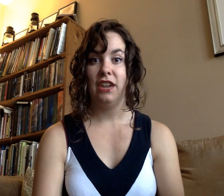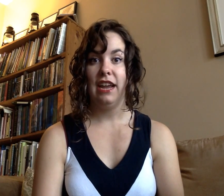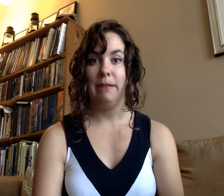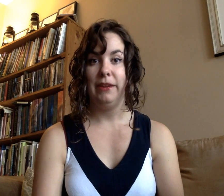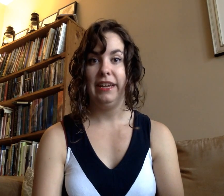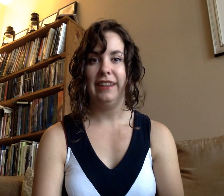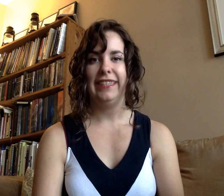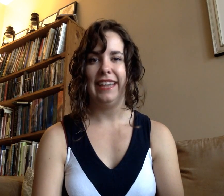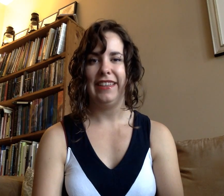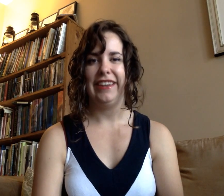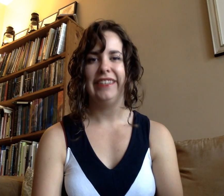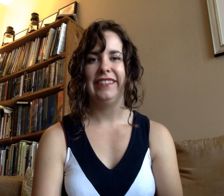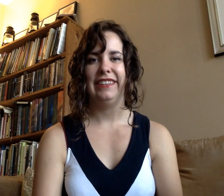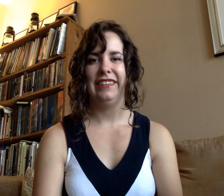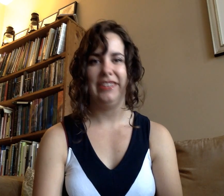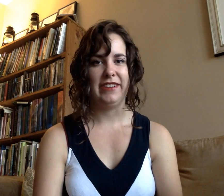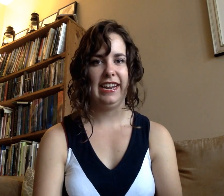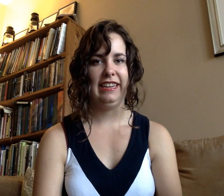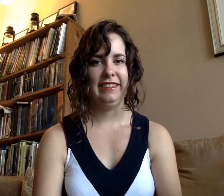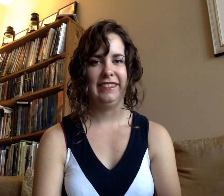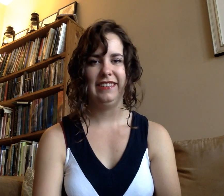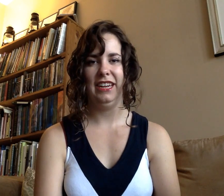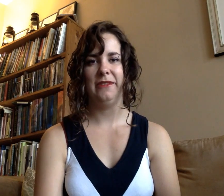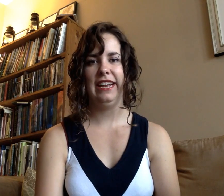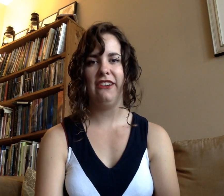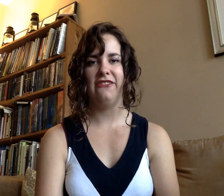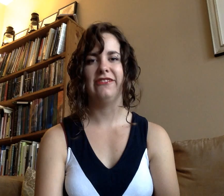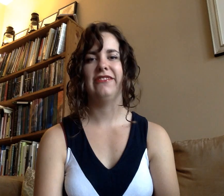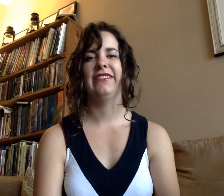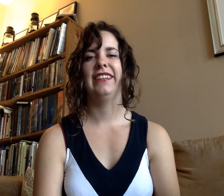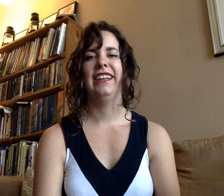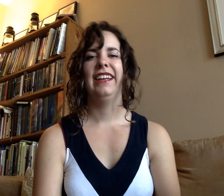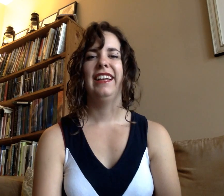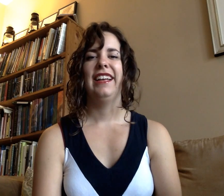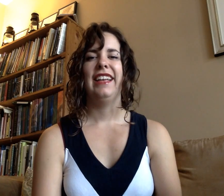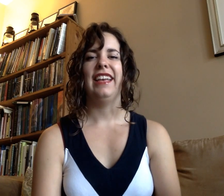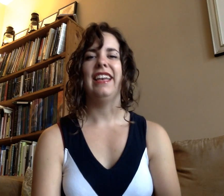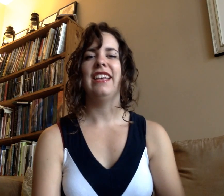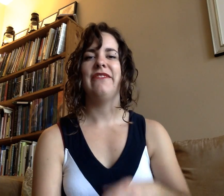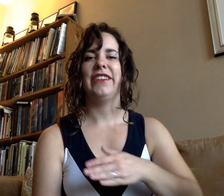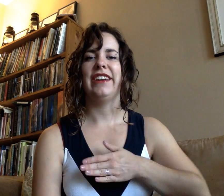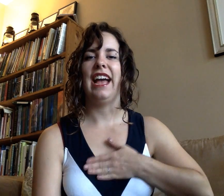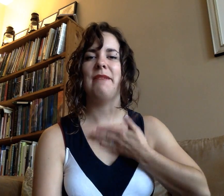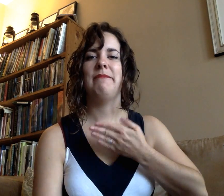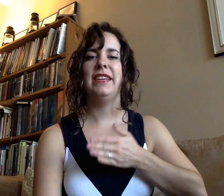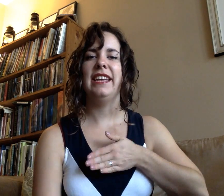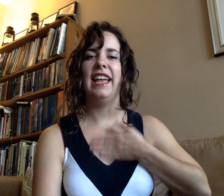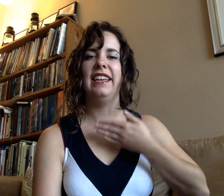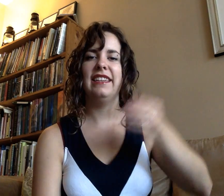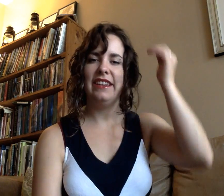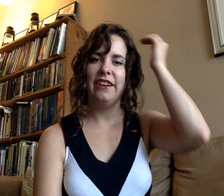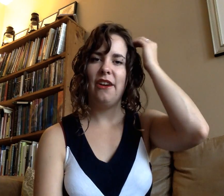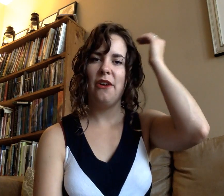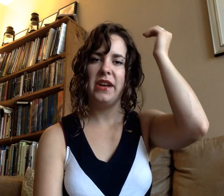try, putting it all together. You ready? Here we go. If you're happy and you know it,